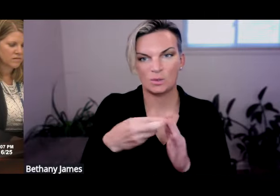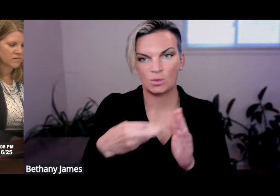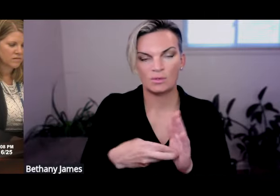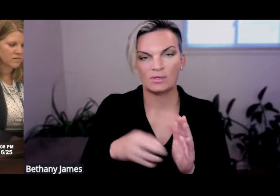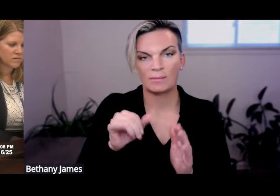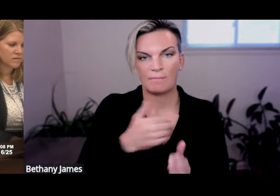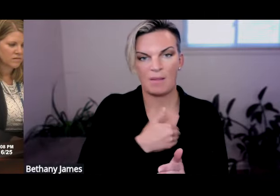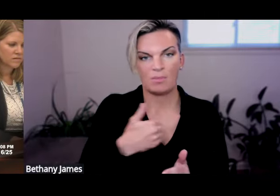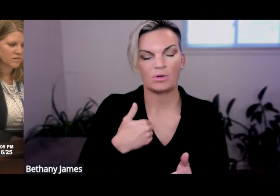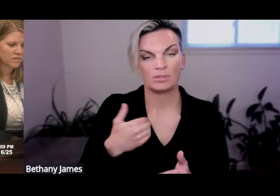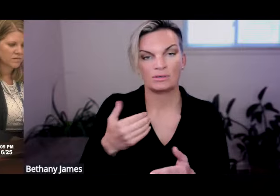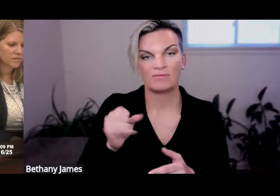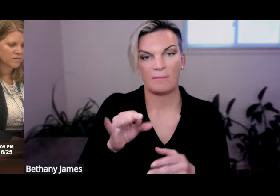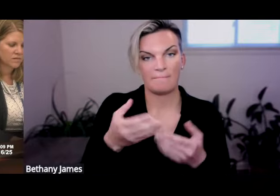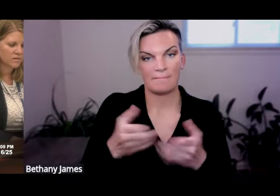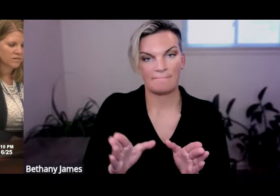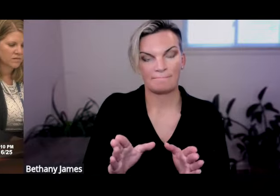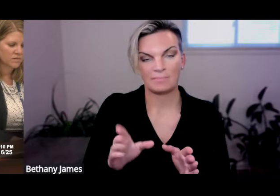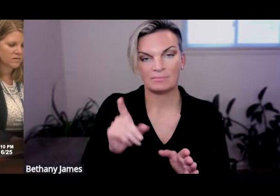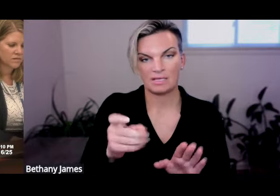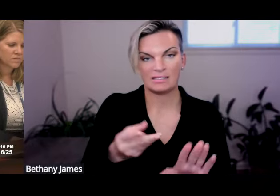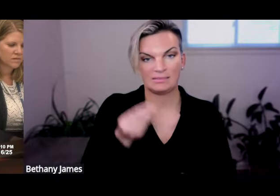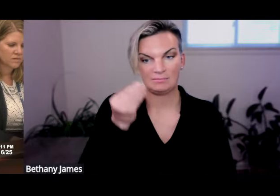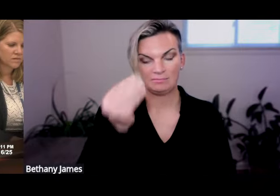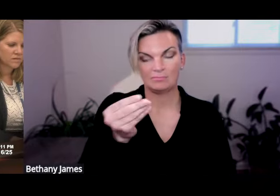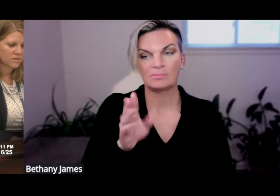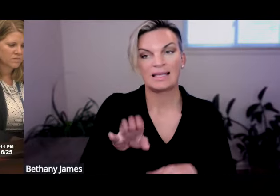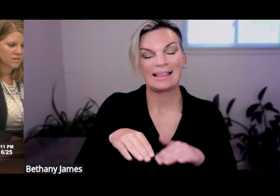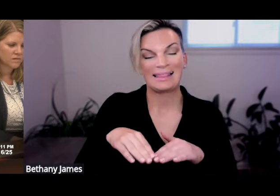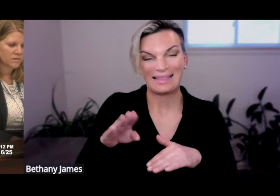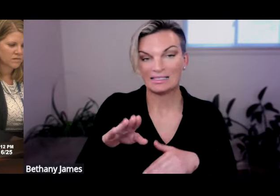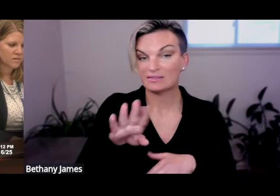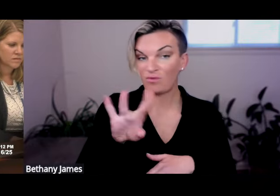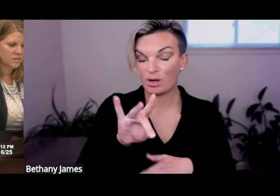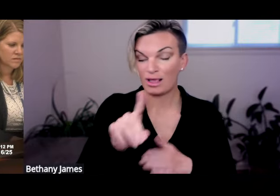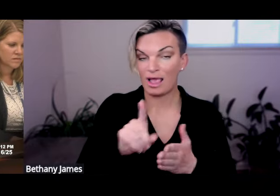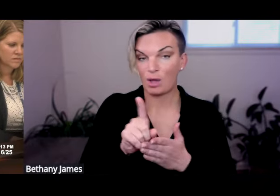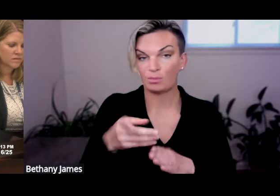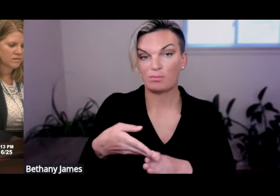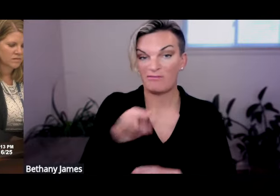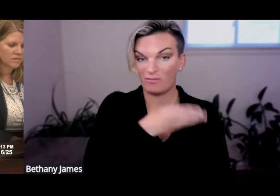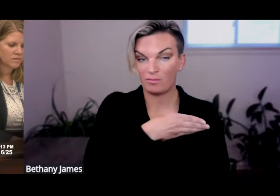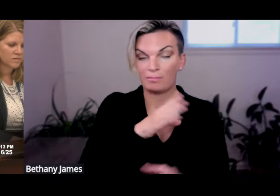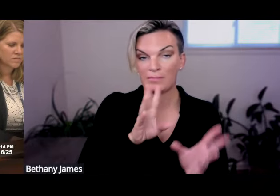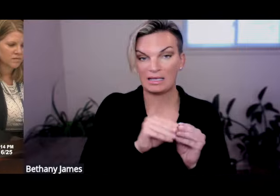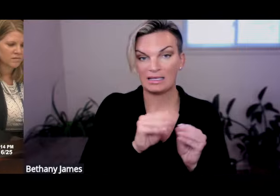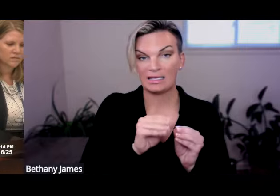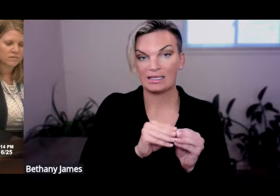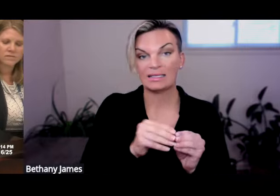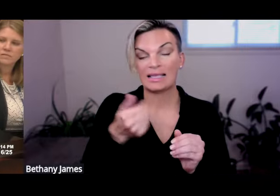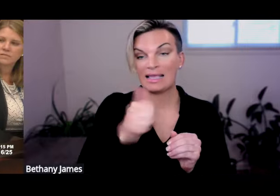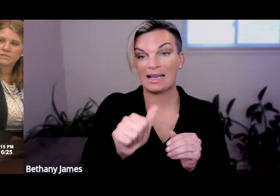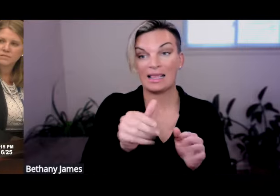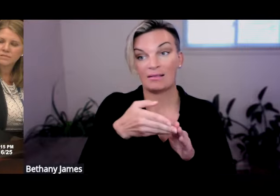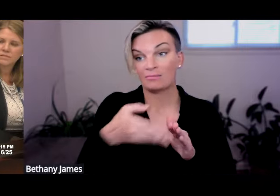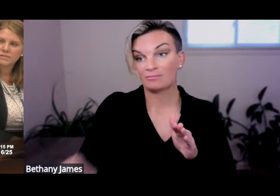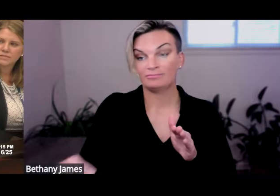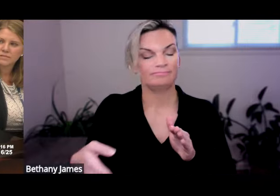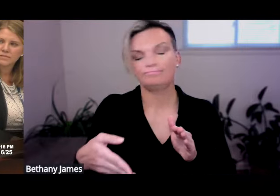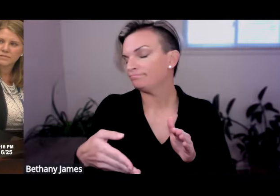members of the public shall submit material to the board at least 48 hours before the meeting. The board shall not consider material received after the